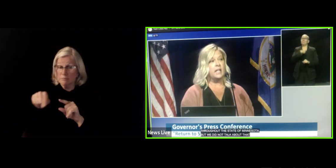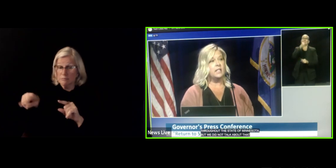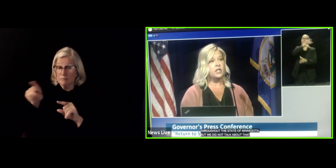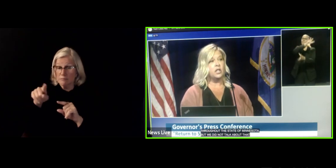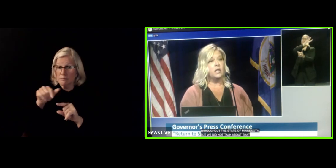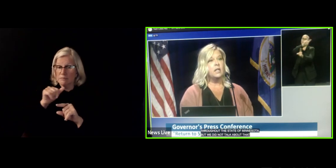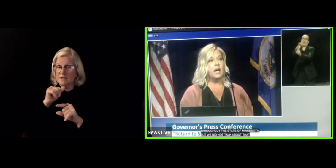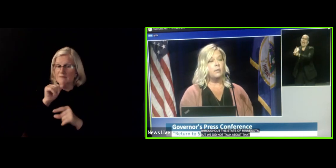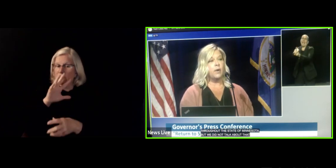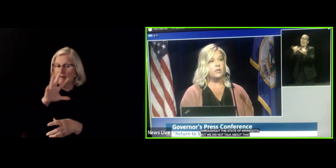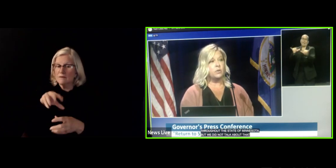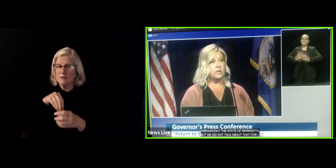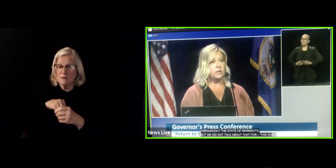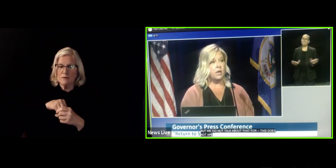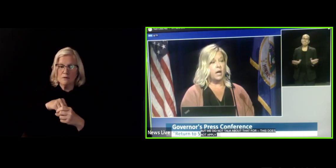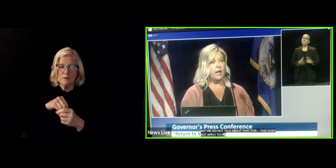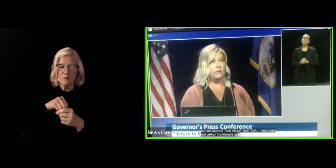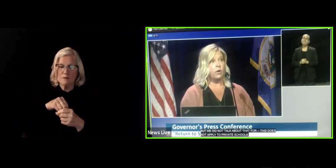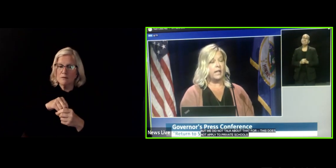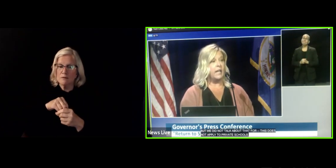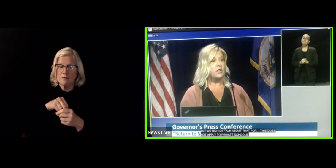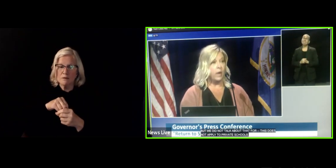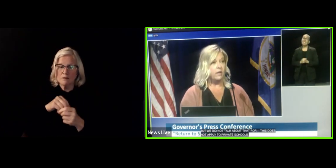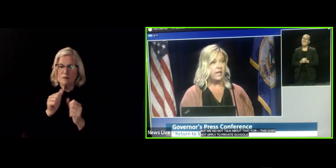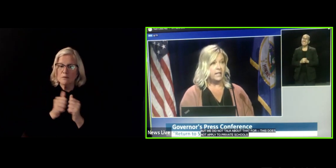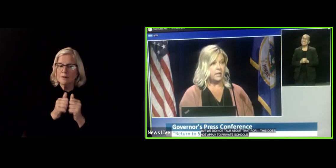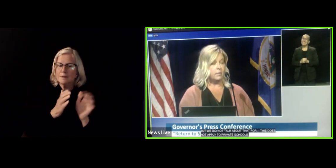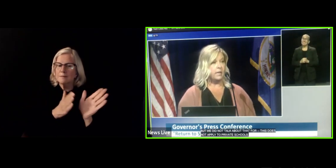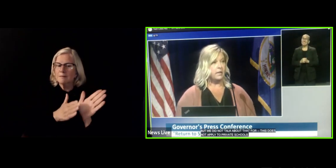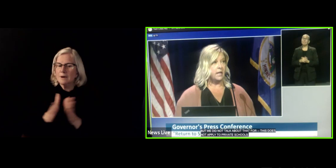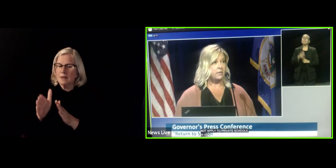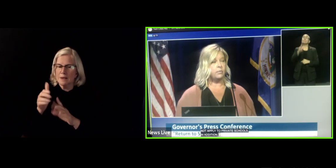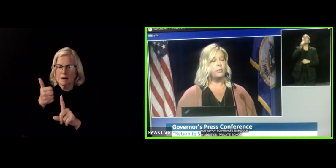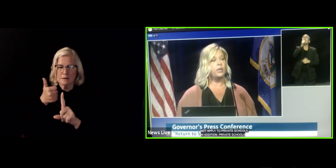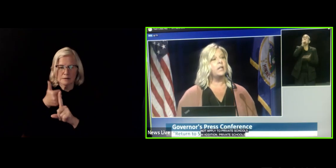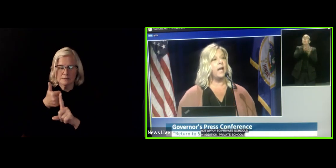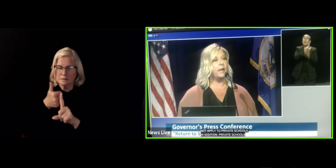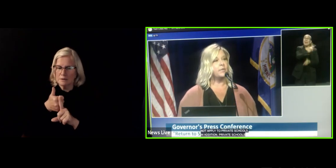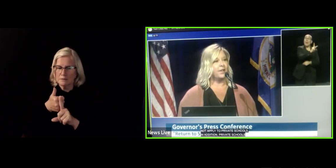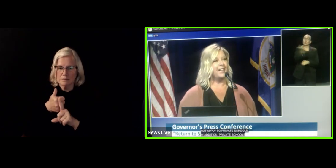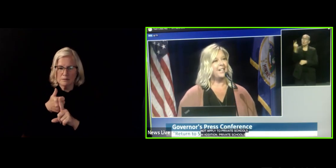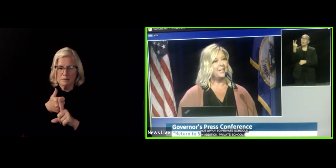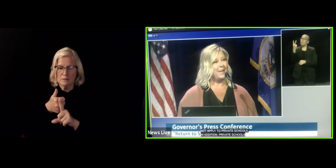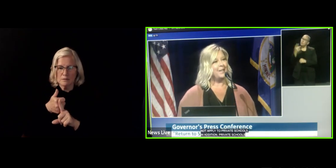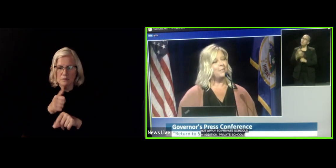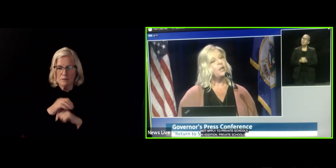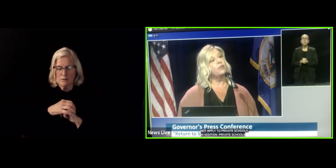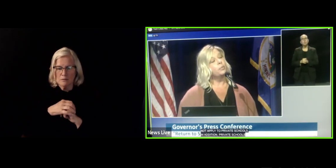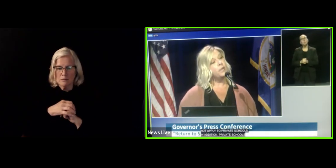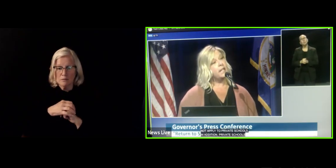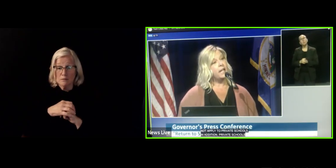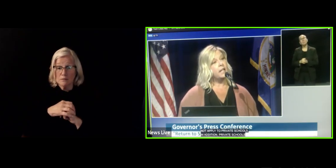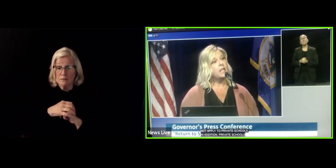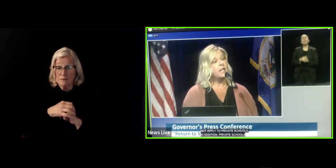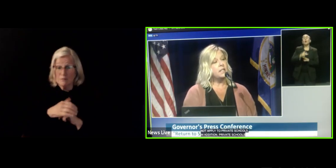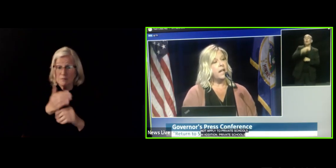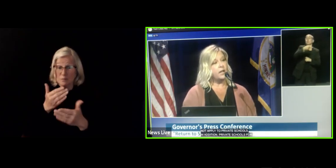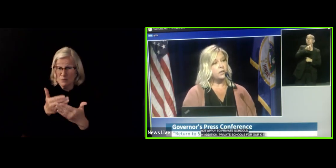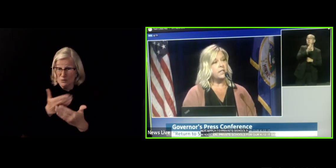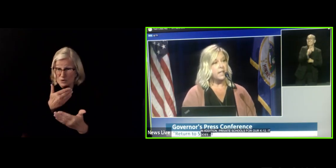In addition, private schools for our K-12, it does pre-K, I'm sorry, I need to back up. For pre-K,